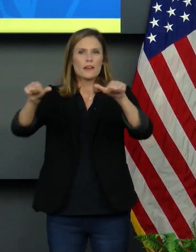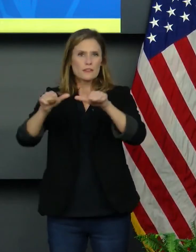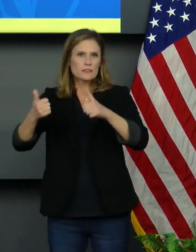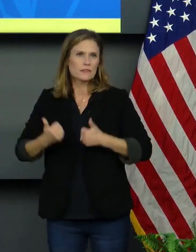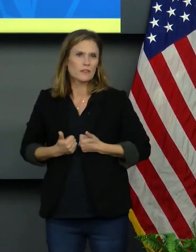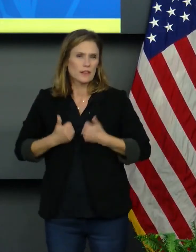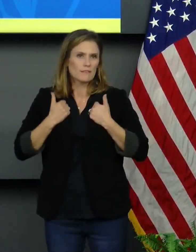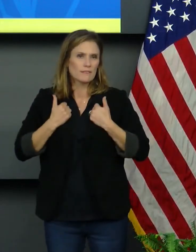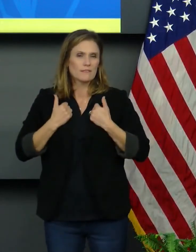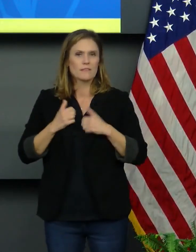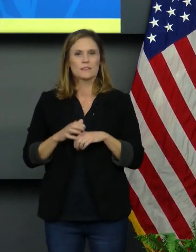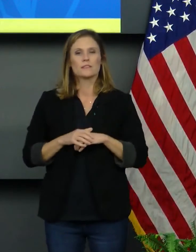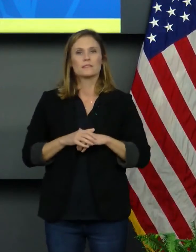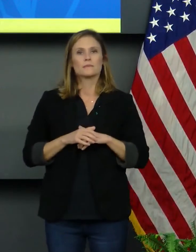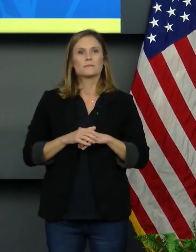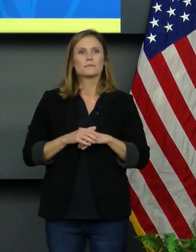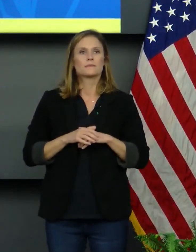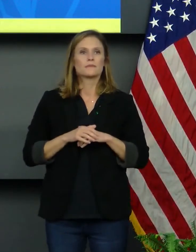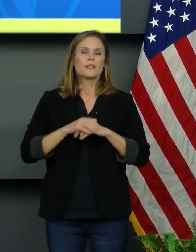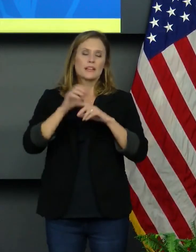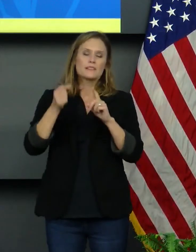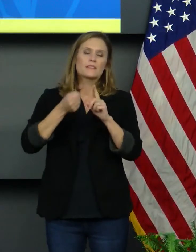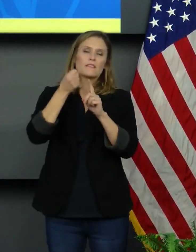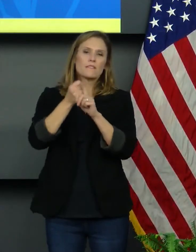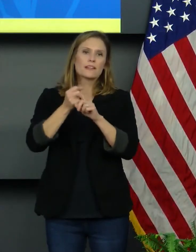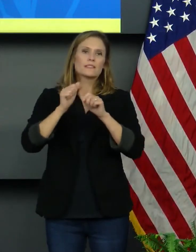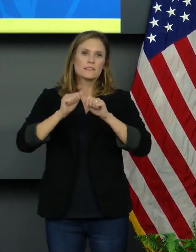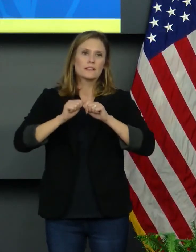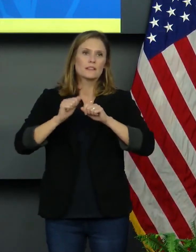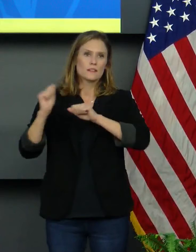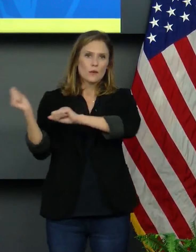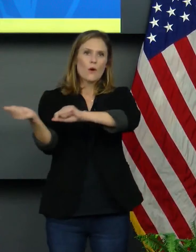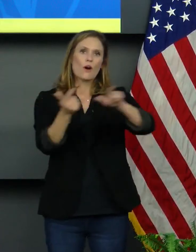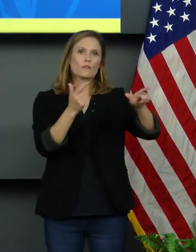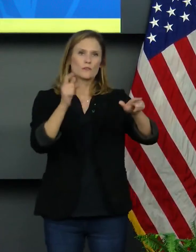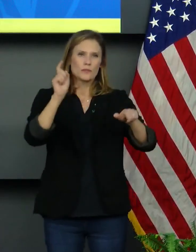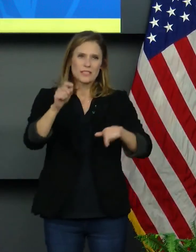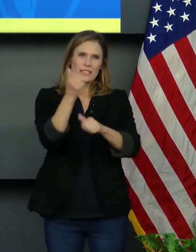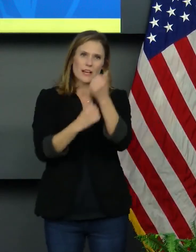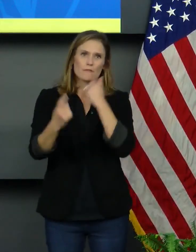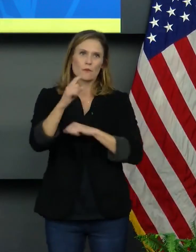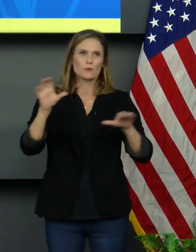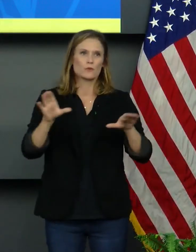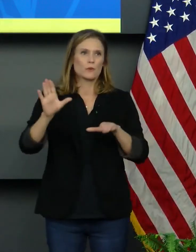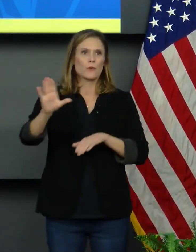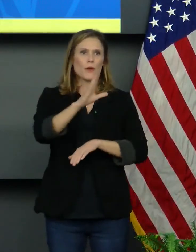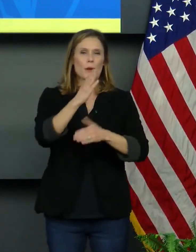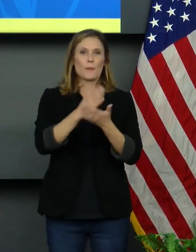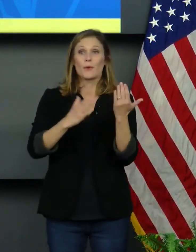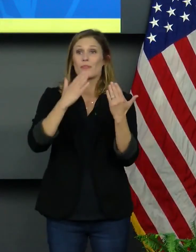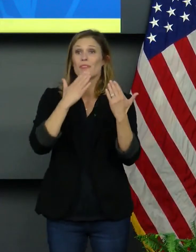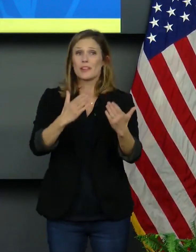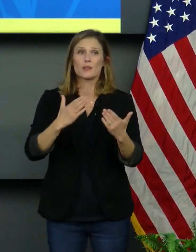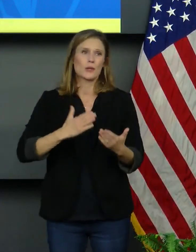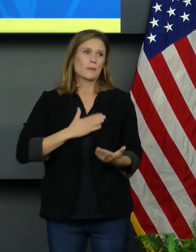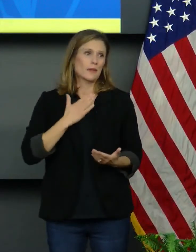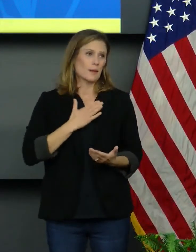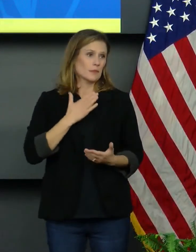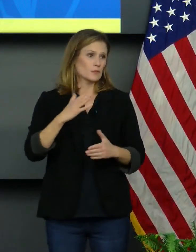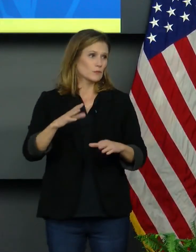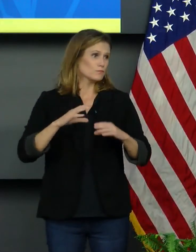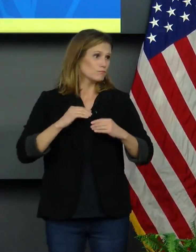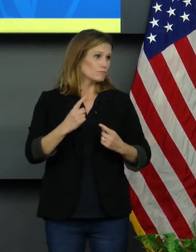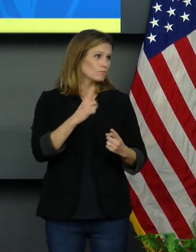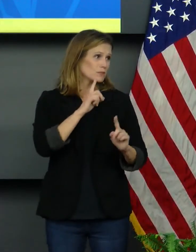life, and it's affecting us all. So we need everybody to do their part. Thank you, and I'm happy to take questions.